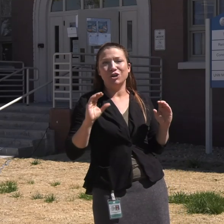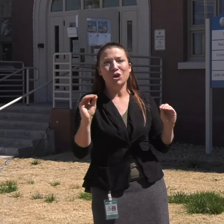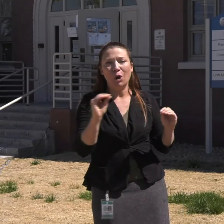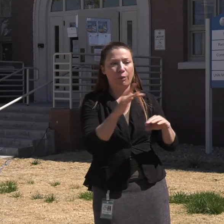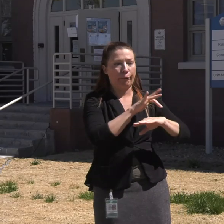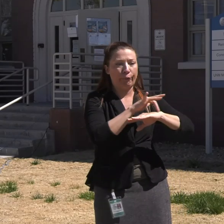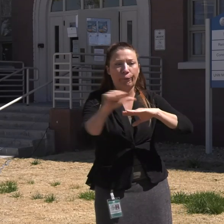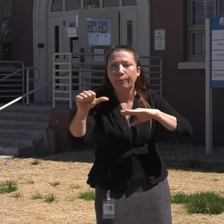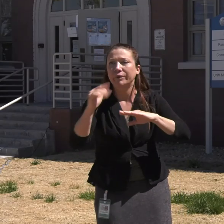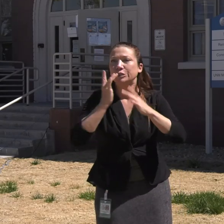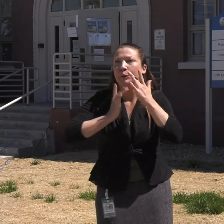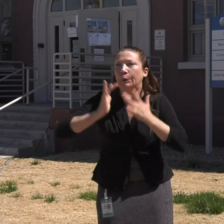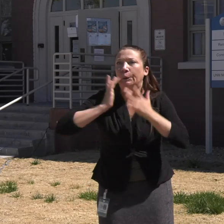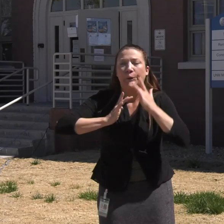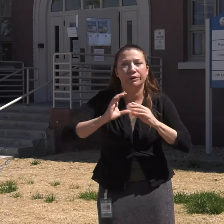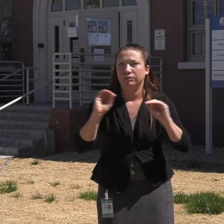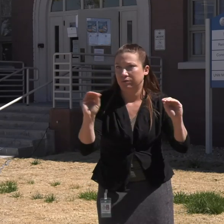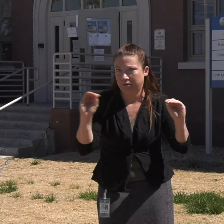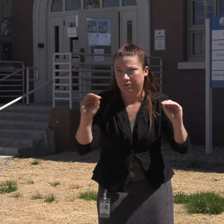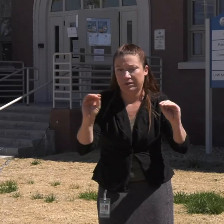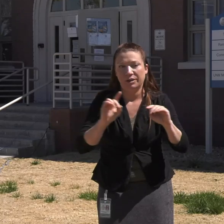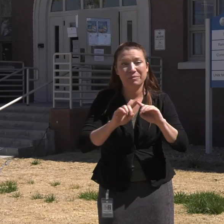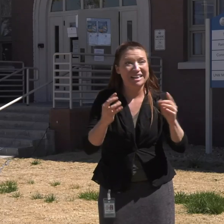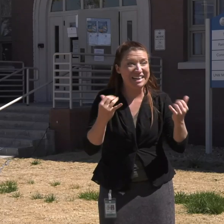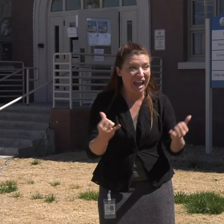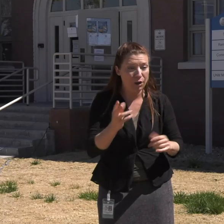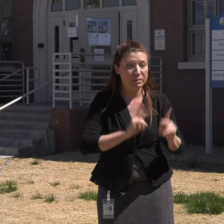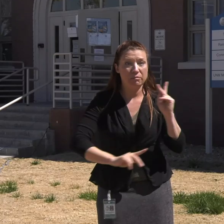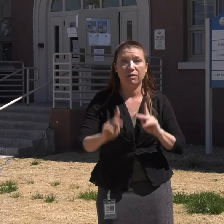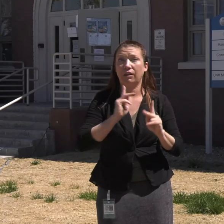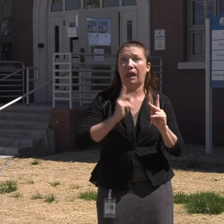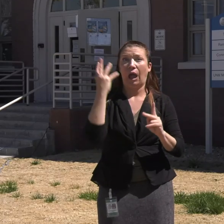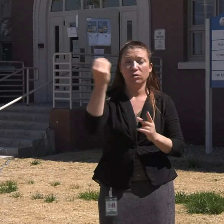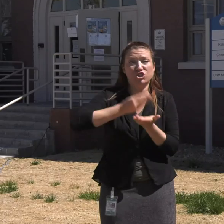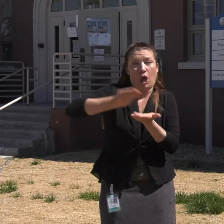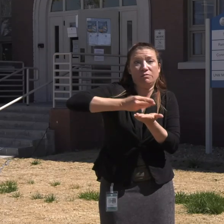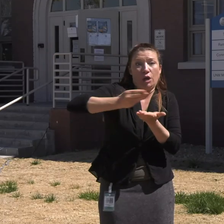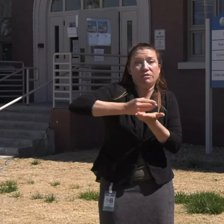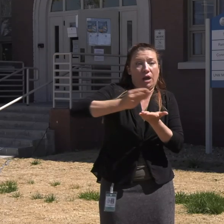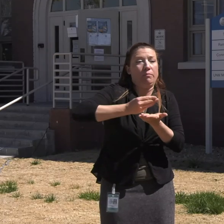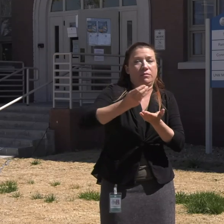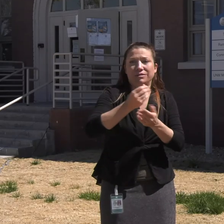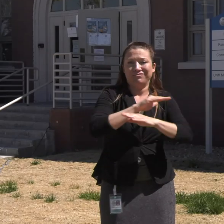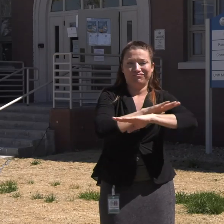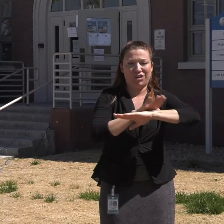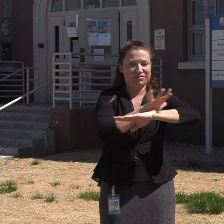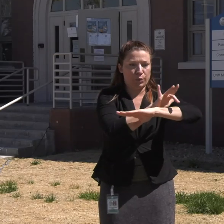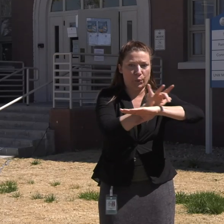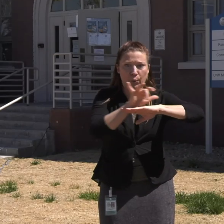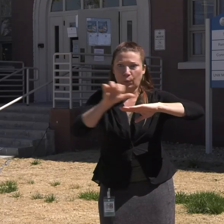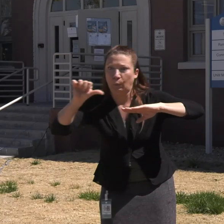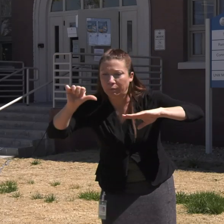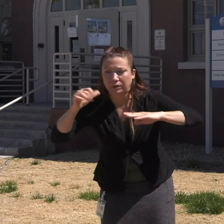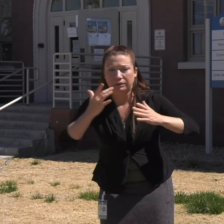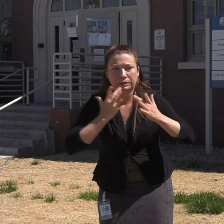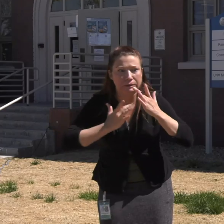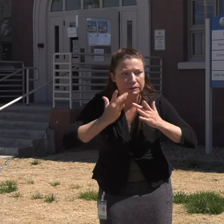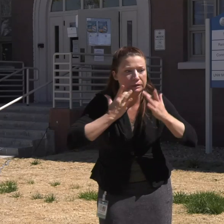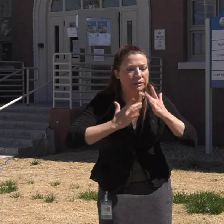know, folks have been, essentially getting more than they need, and that's why our shelves look empty. So